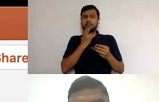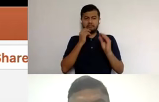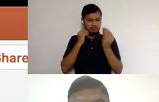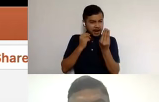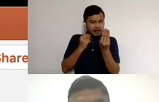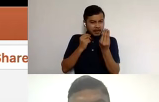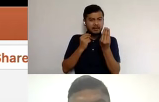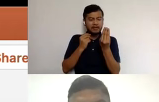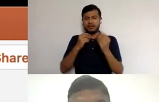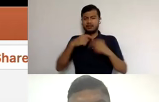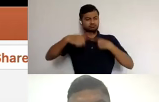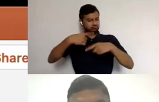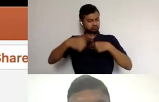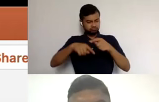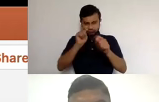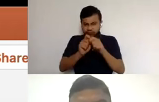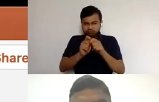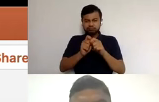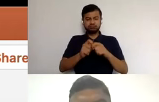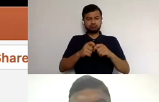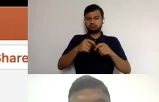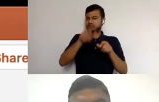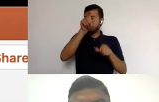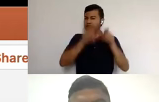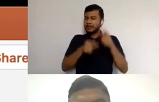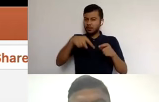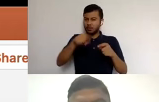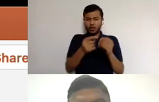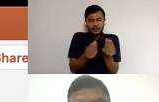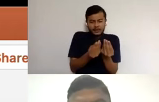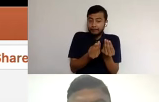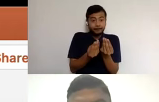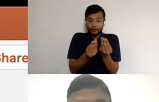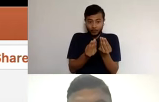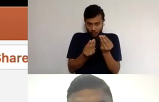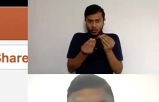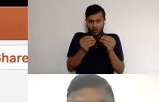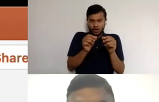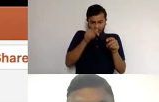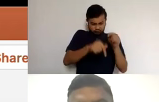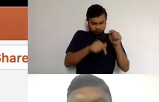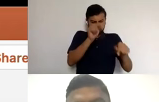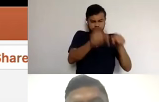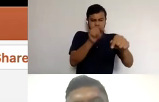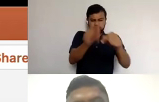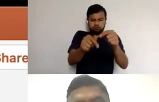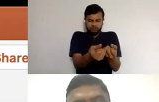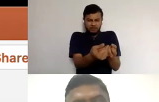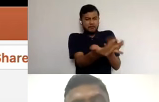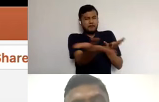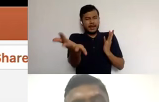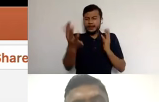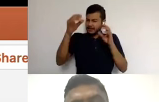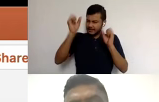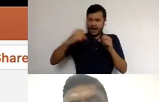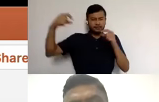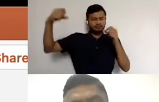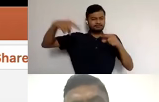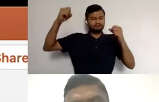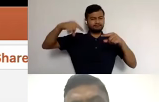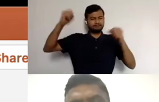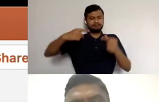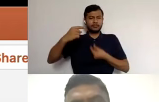mitigations, higher capacity density, and higher cost efficiency. Mr. I'd like to interrupt you. Are